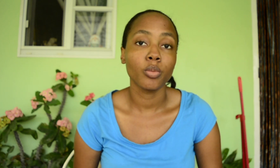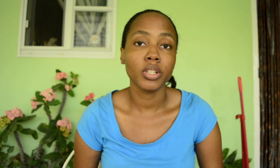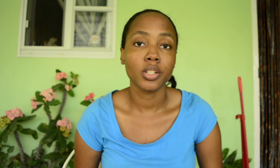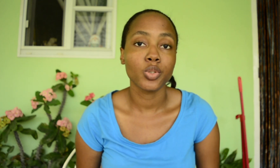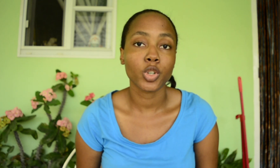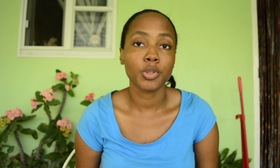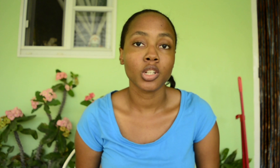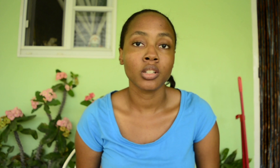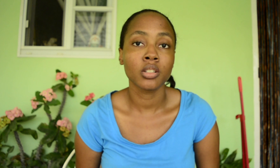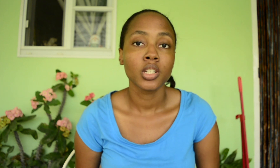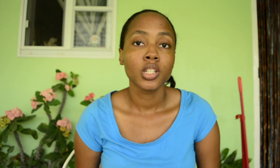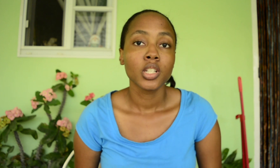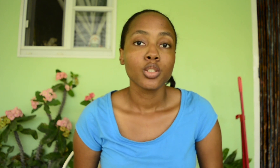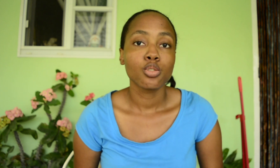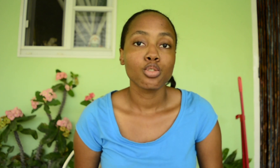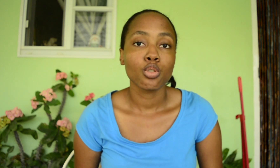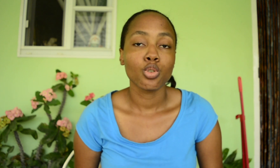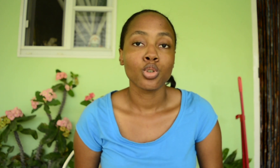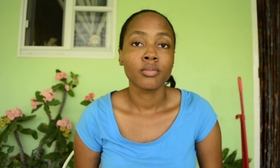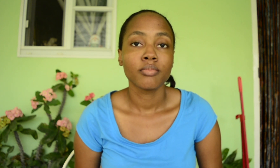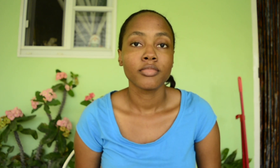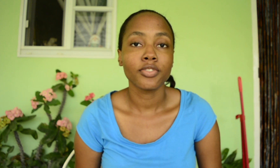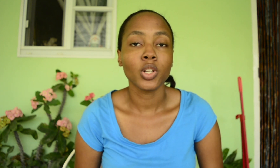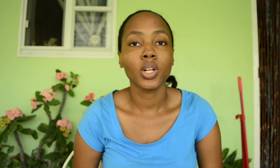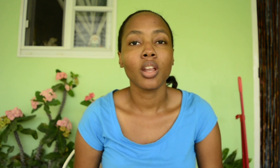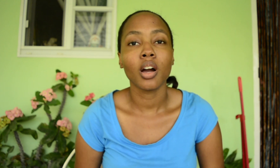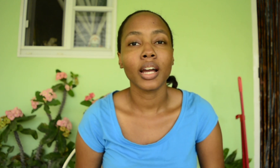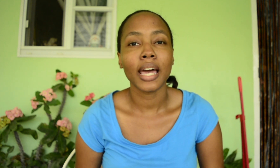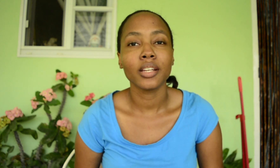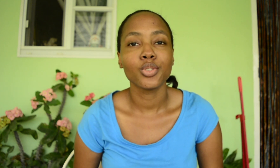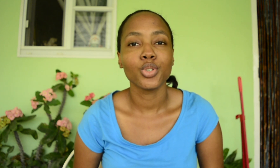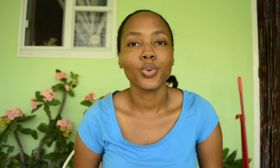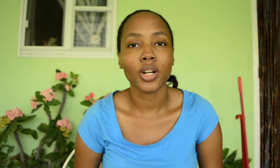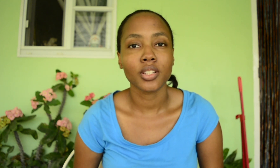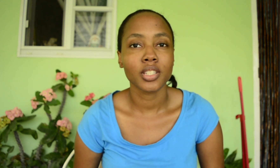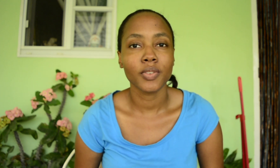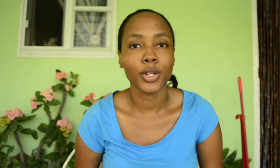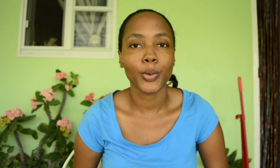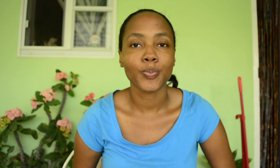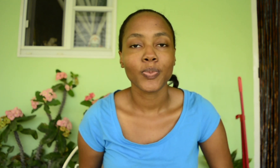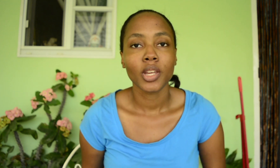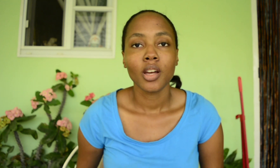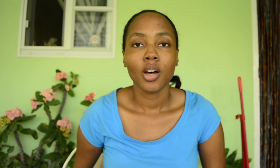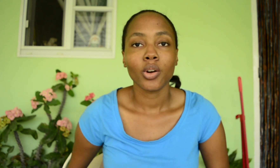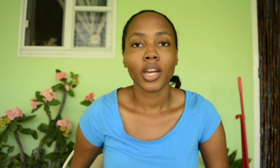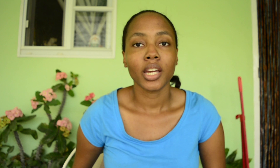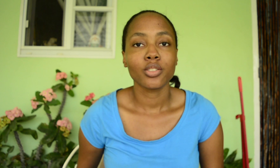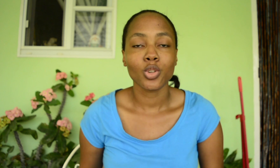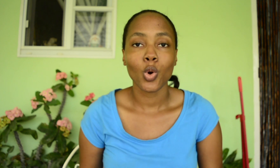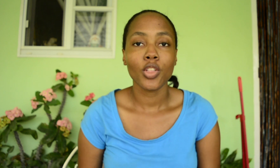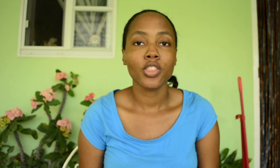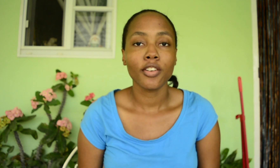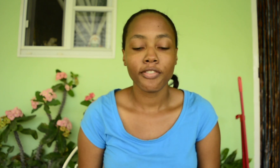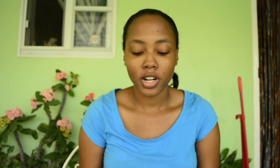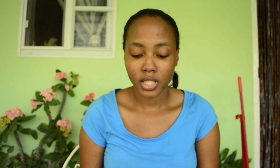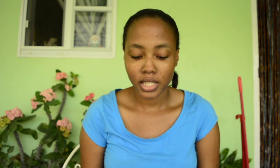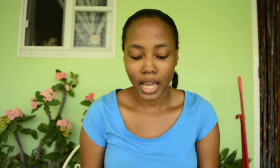be in the description, so follow along as you watch this video. Okay, so the first